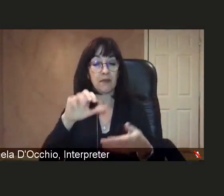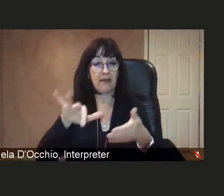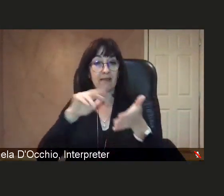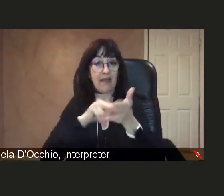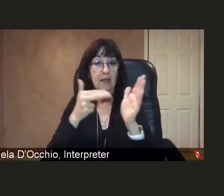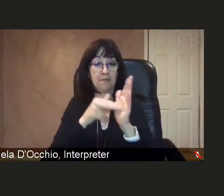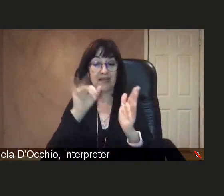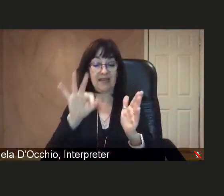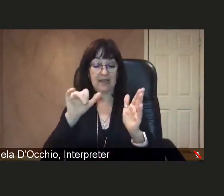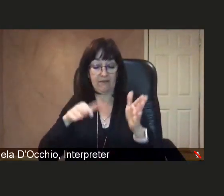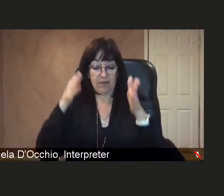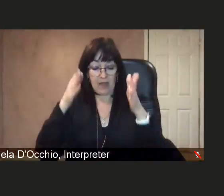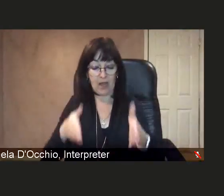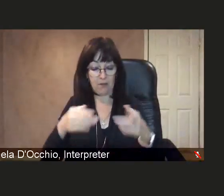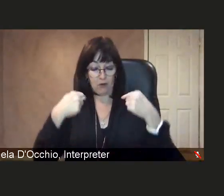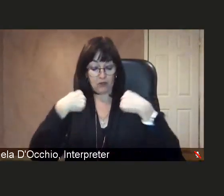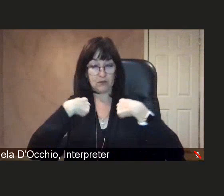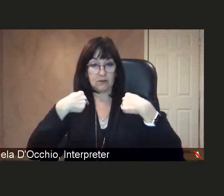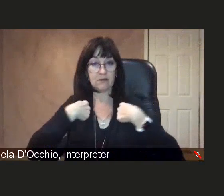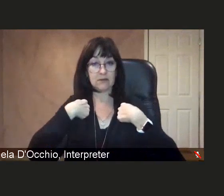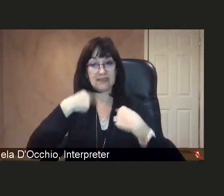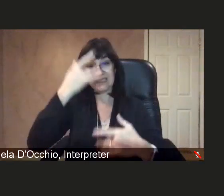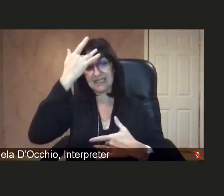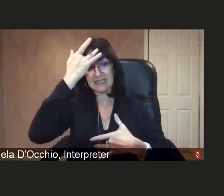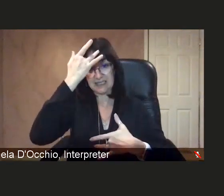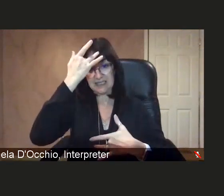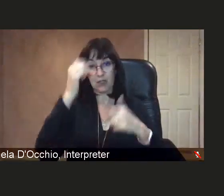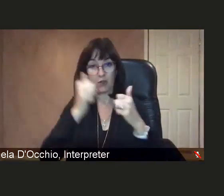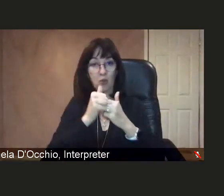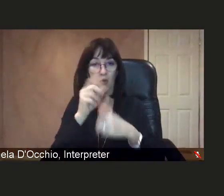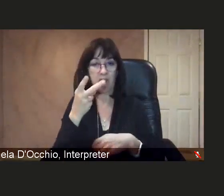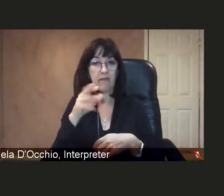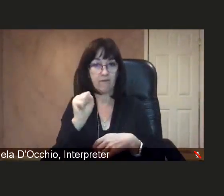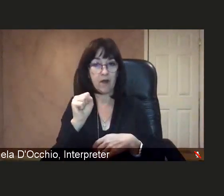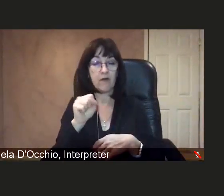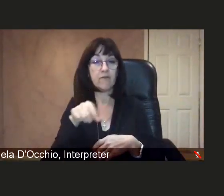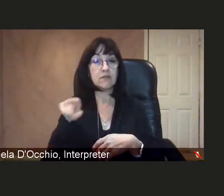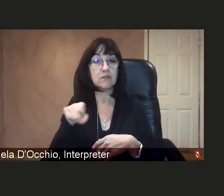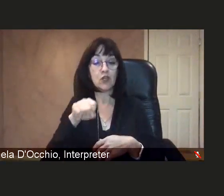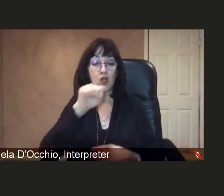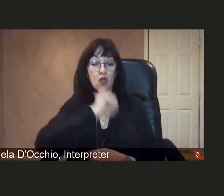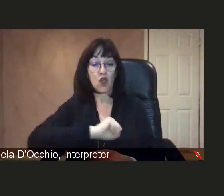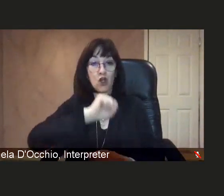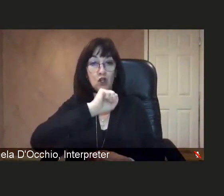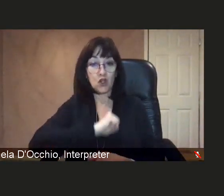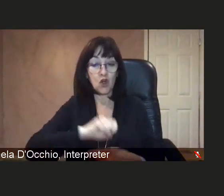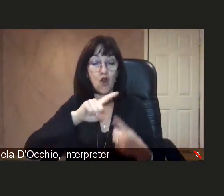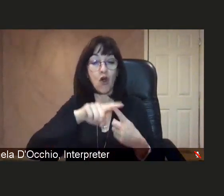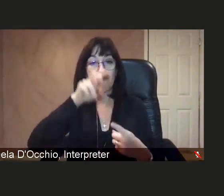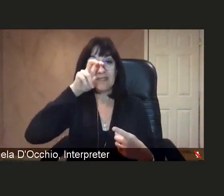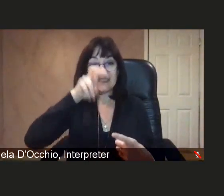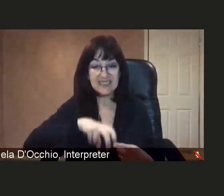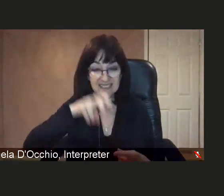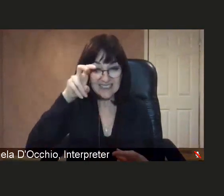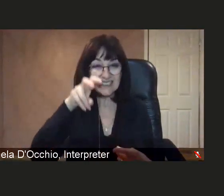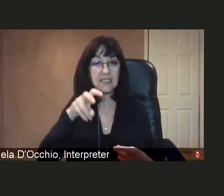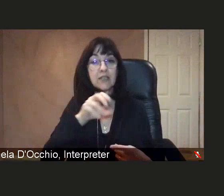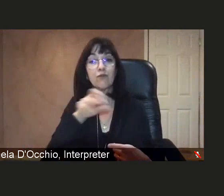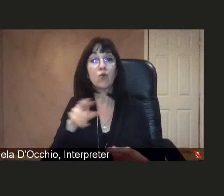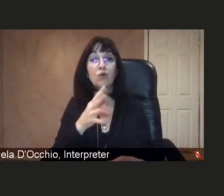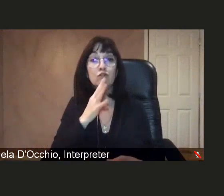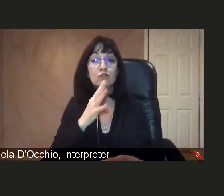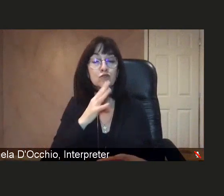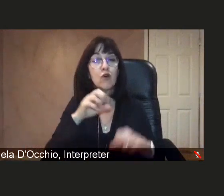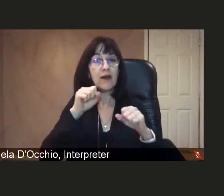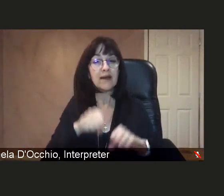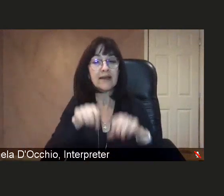virus and then they go to cough, sneeze, or even talk, droplets come out of their mouth and can spread for